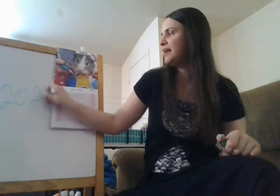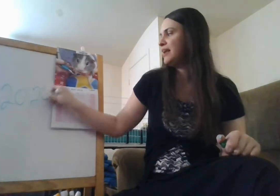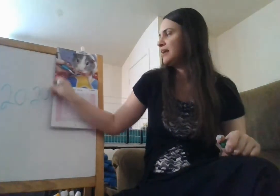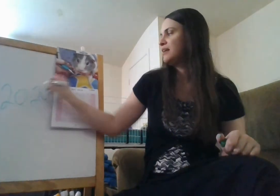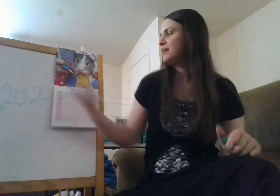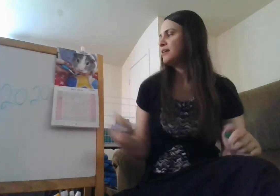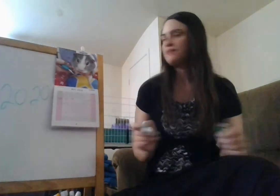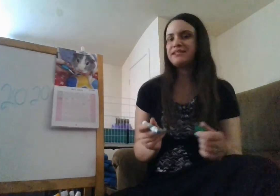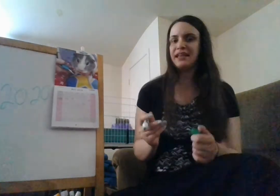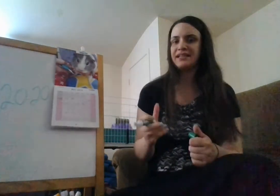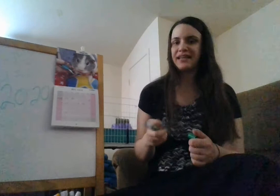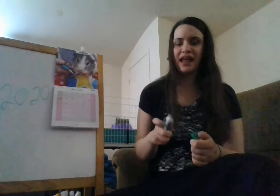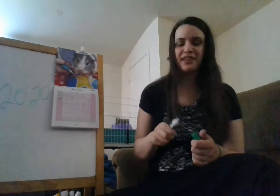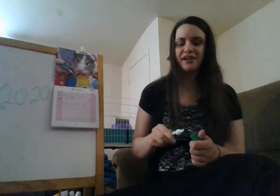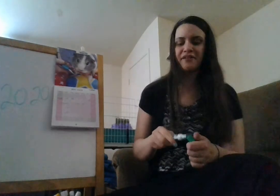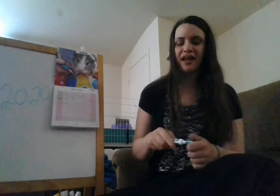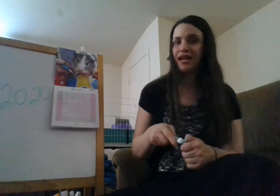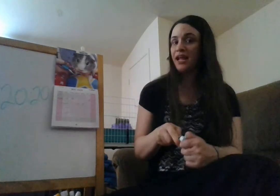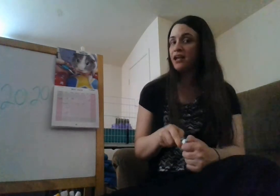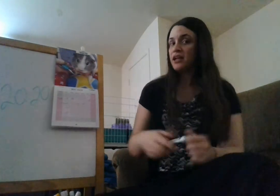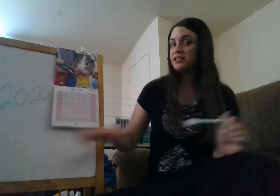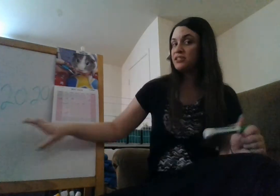2020. Can we say that together? Ready?